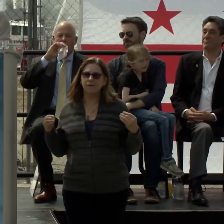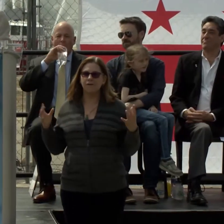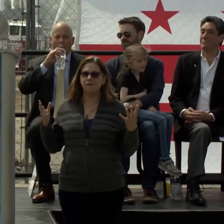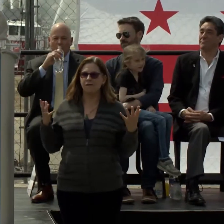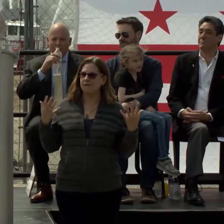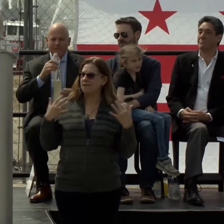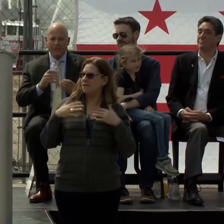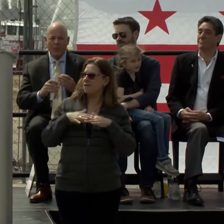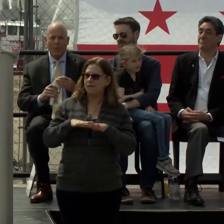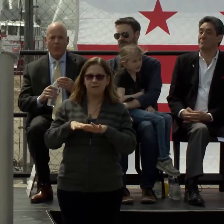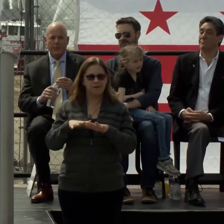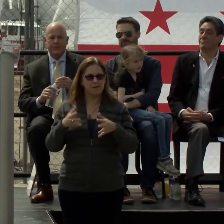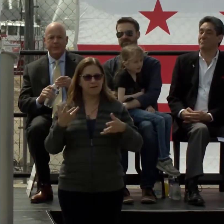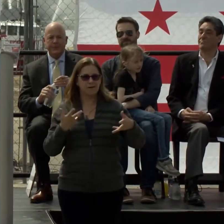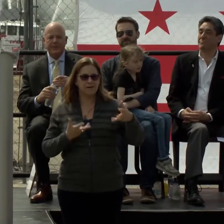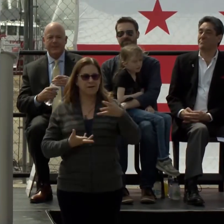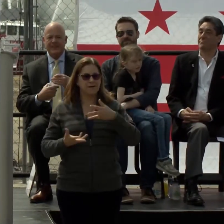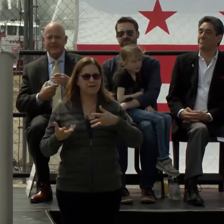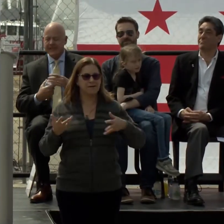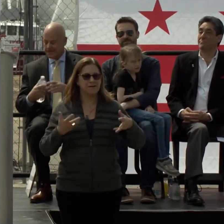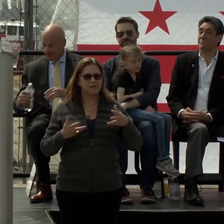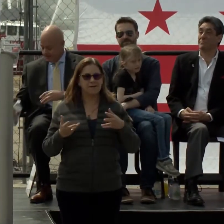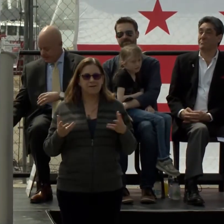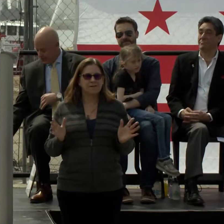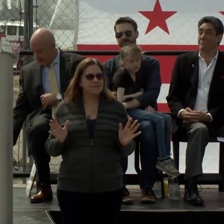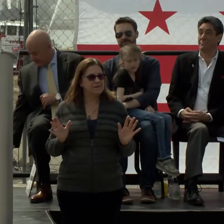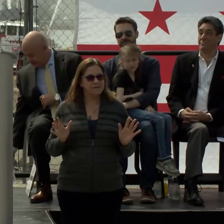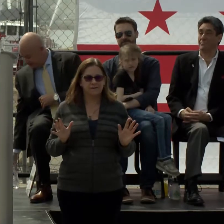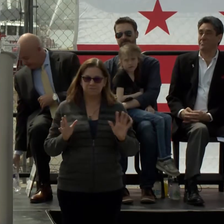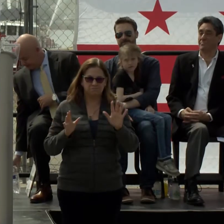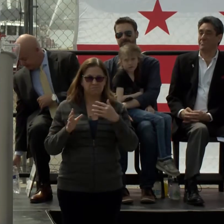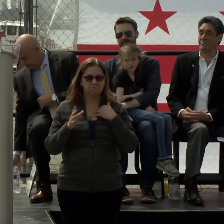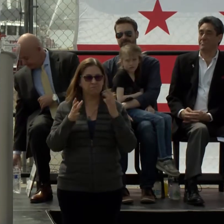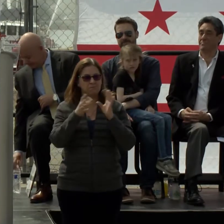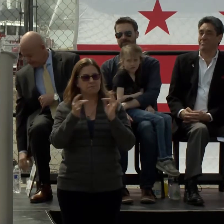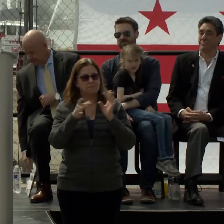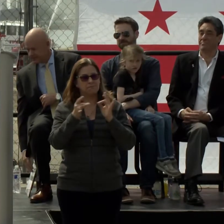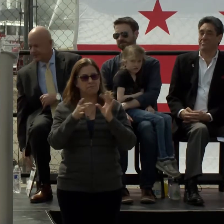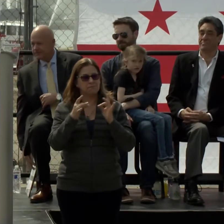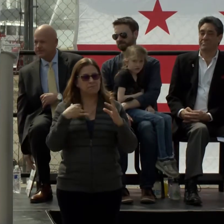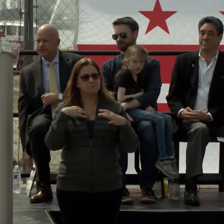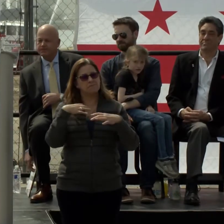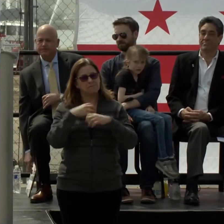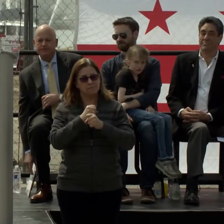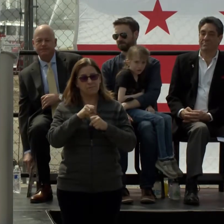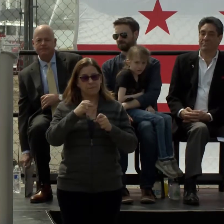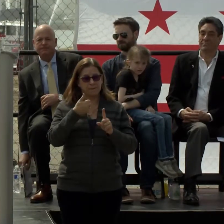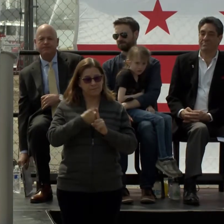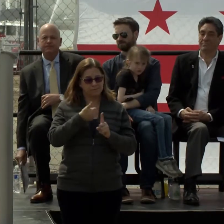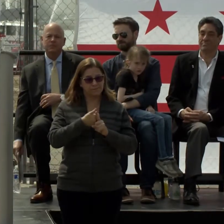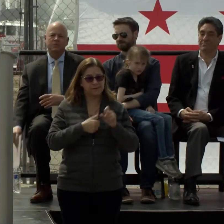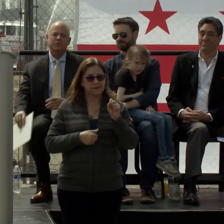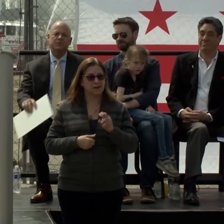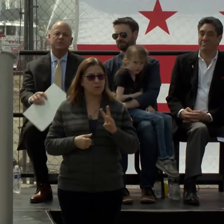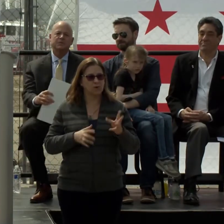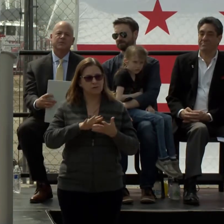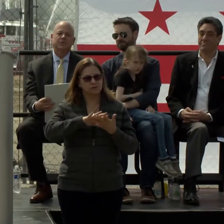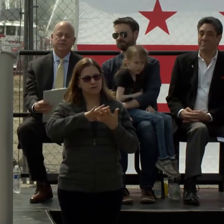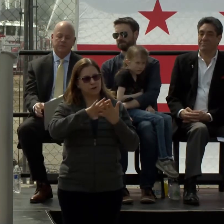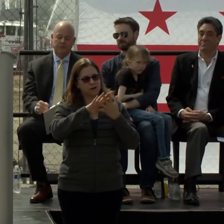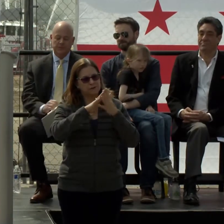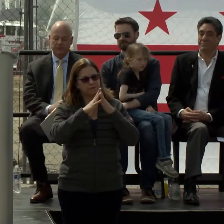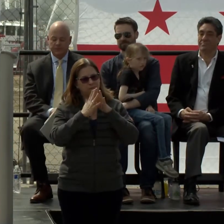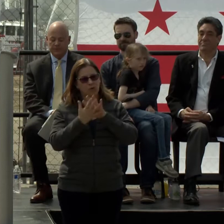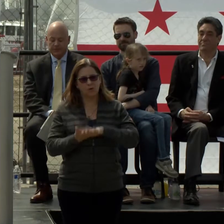an overstatement to say that the wharf is transforming Southwest Washington. You